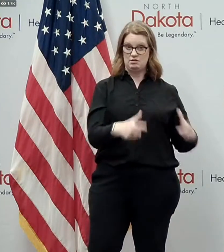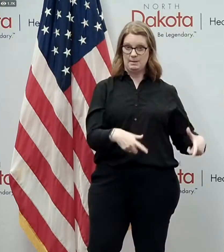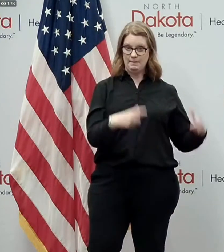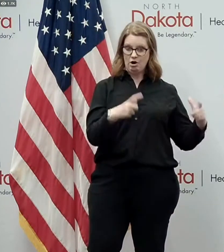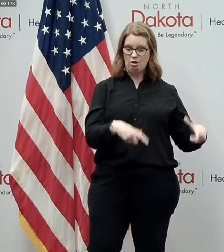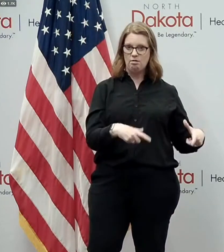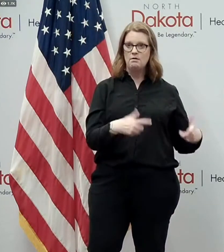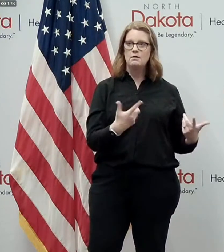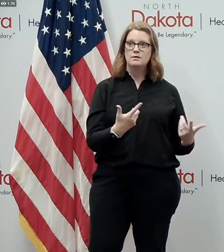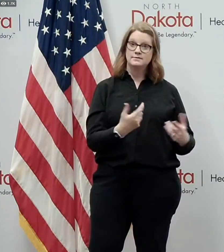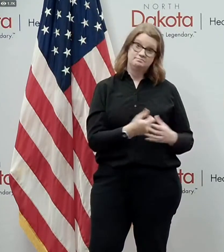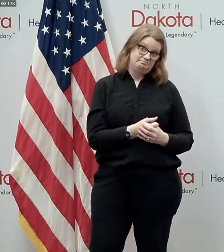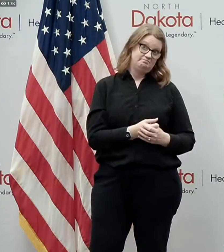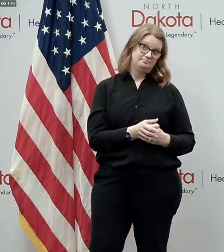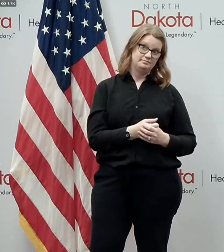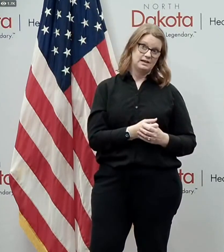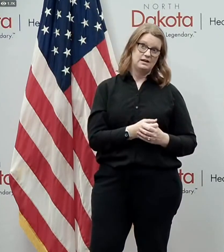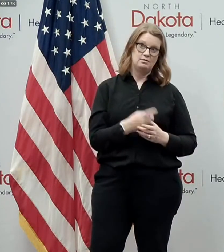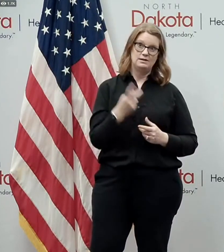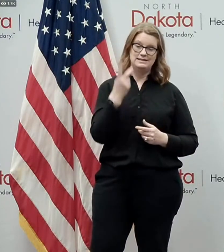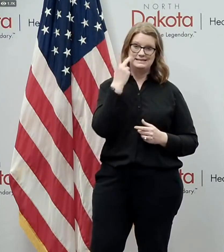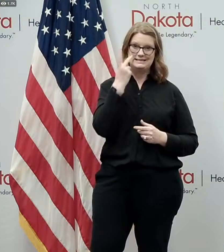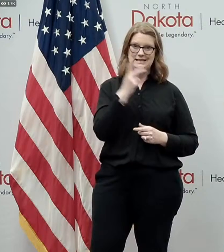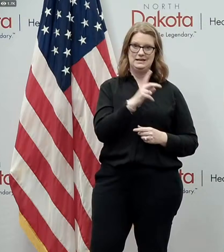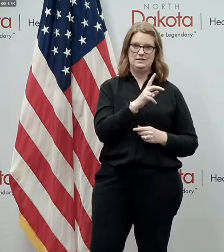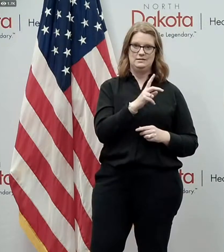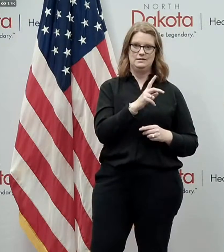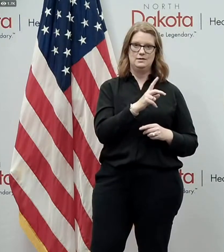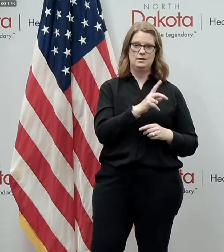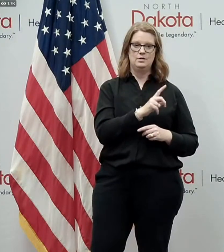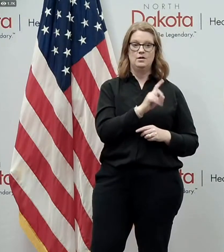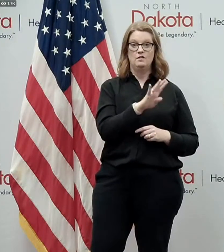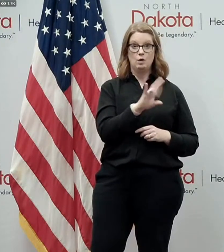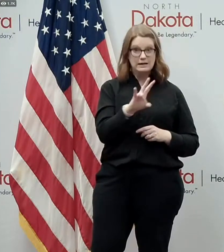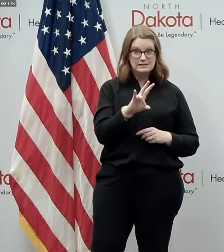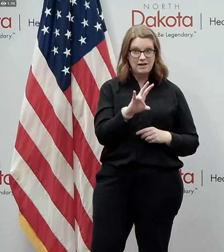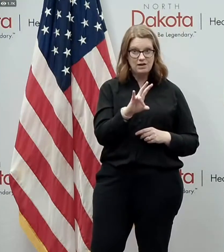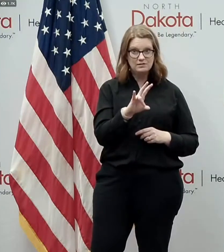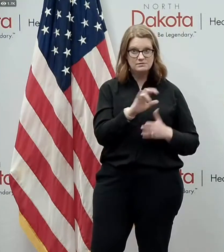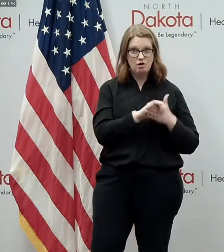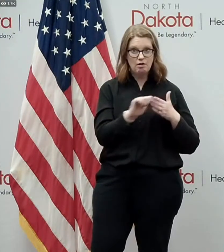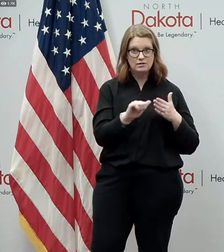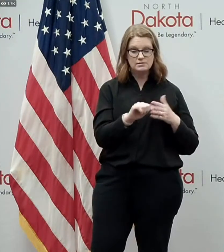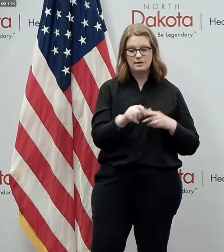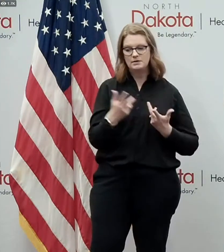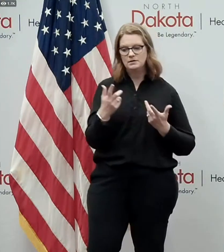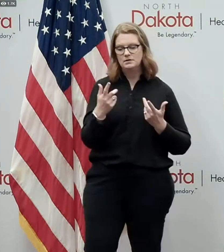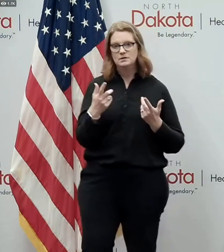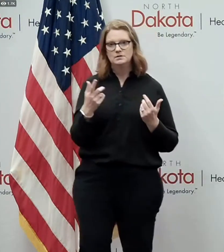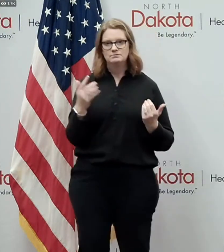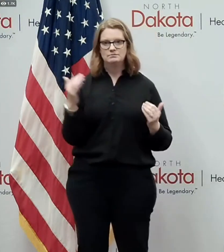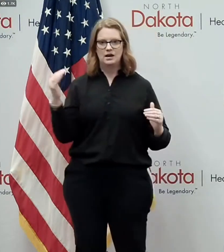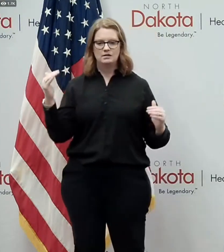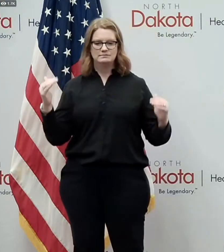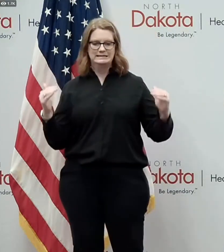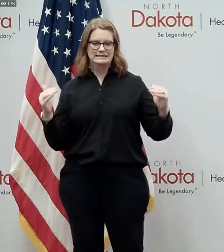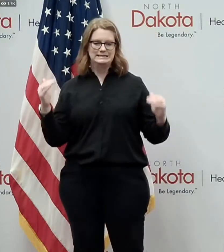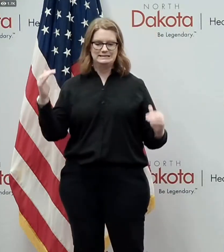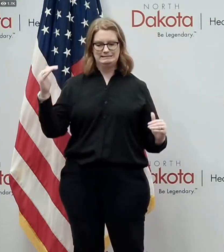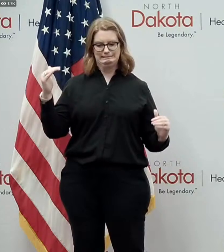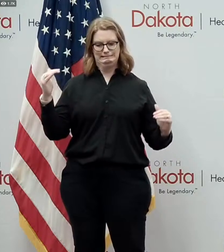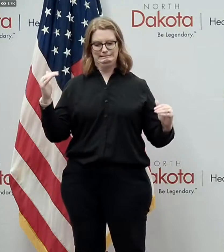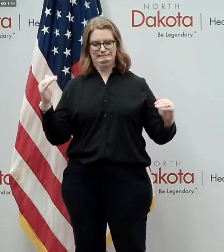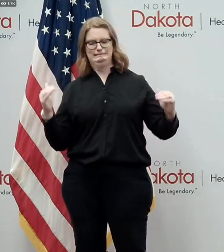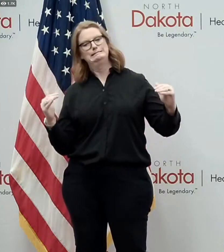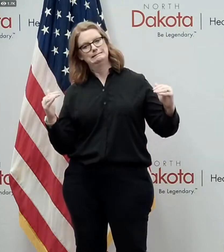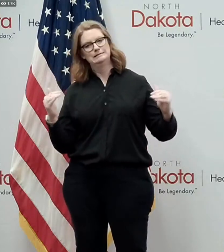and would like to see a 4 in front of that next, keep that moving up. But the supplies are balancing there, so